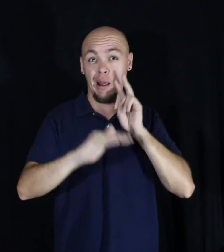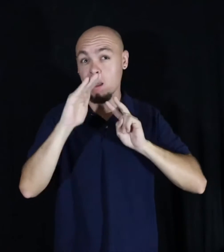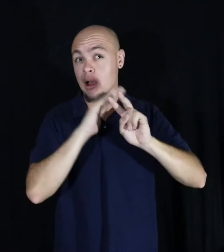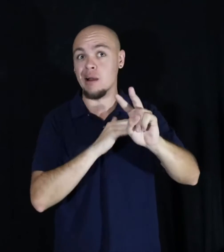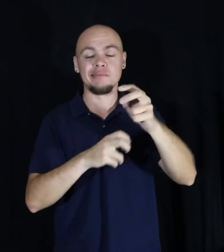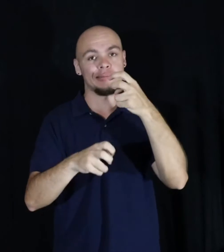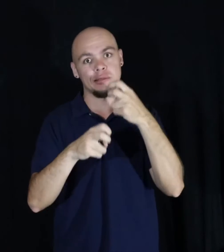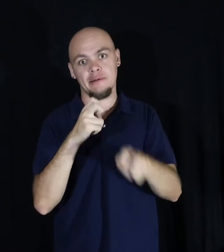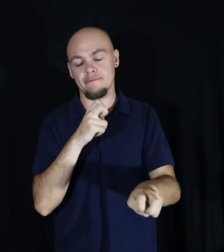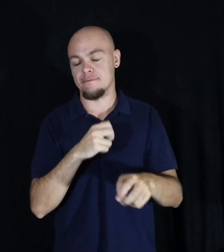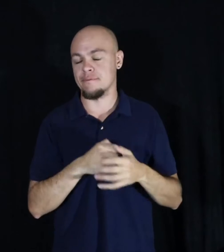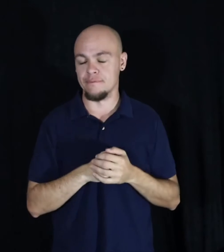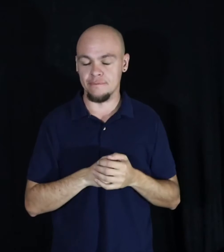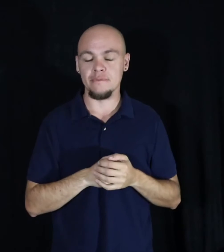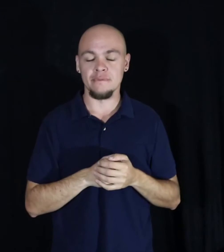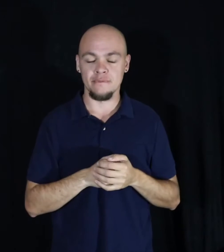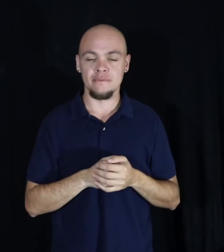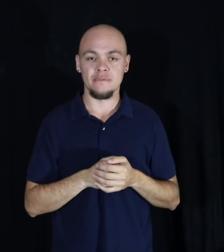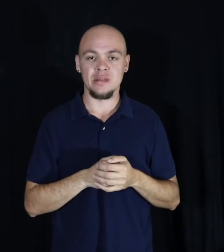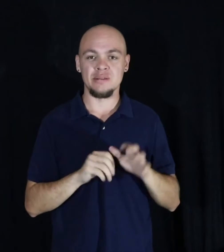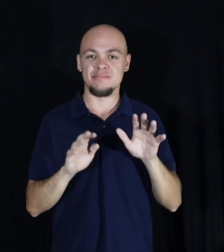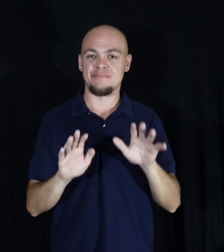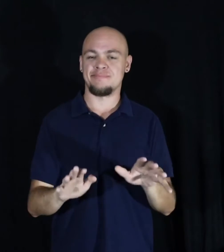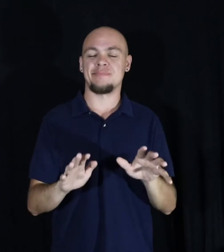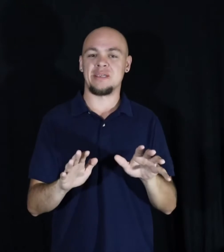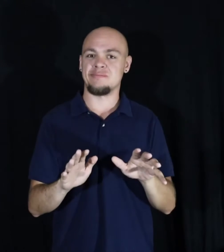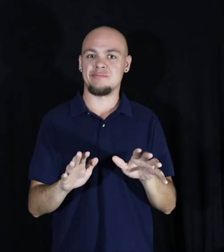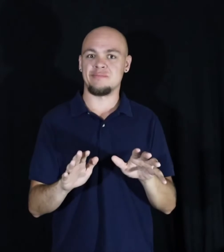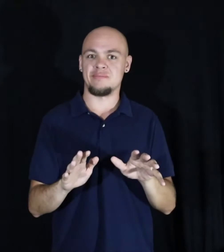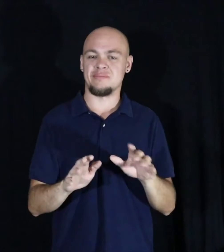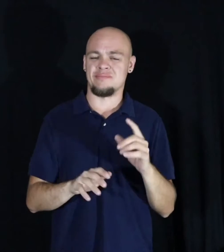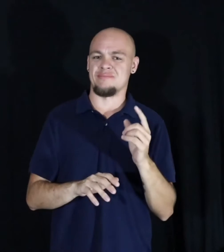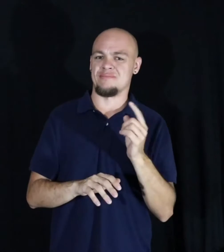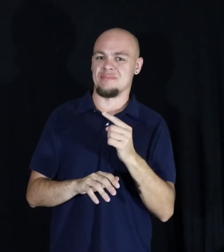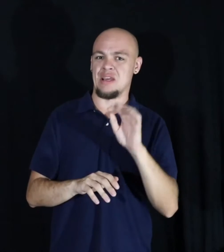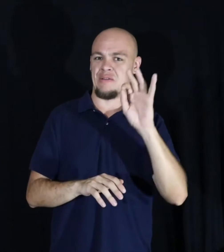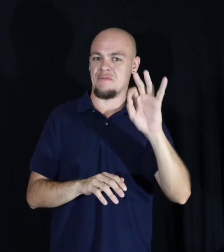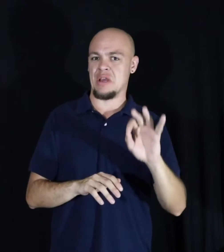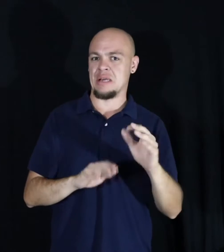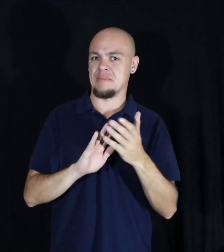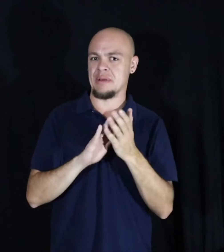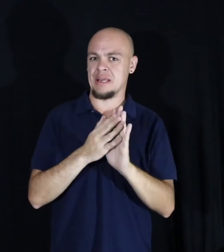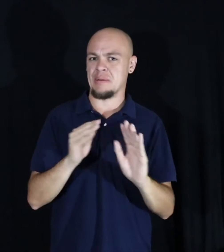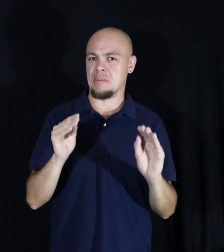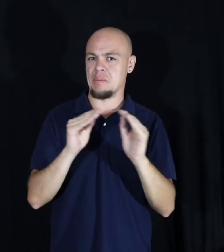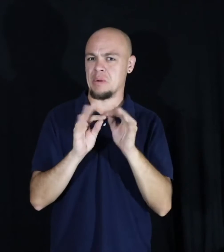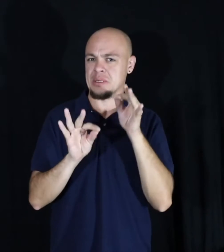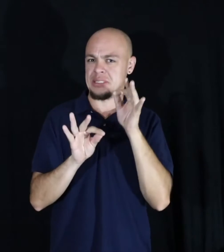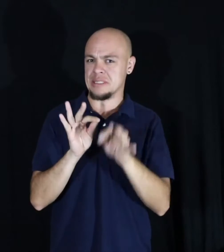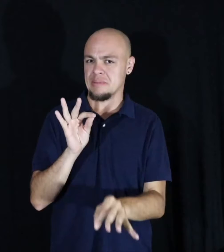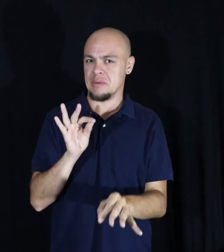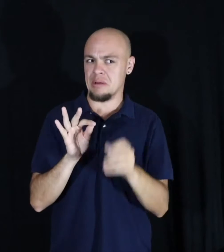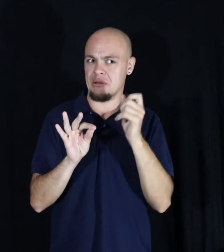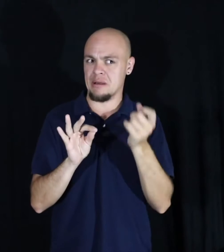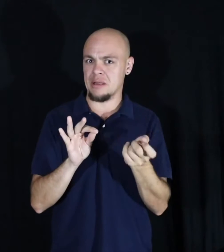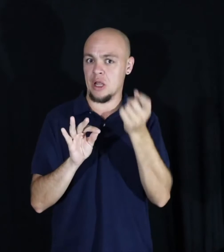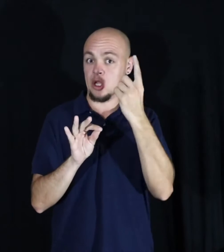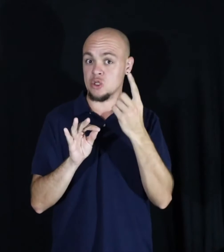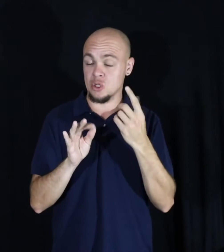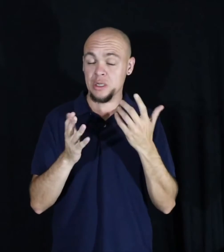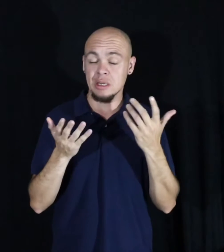school. But is there a way to make fractions simple and easy for kids to